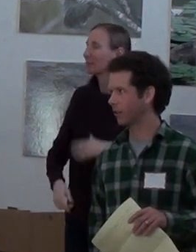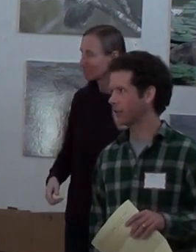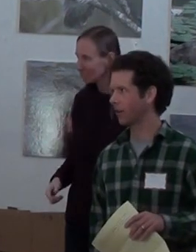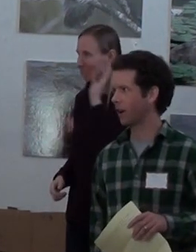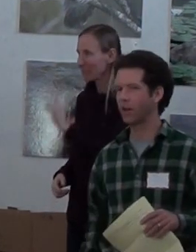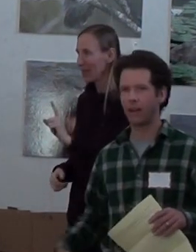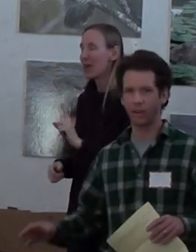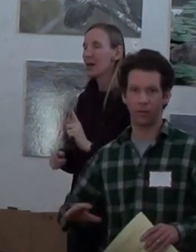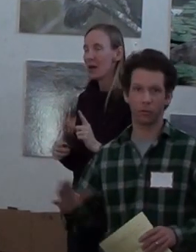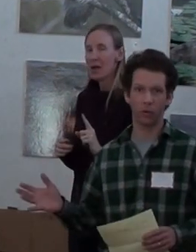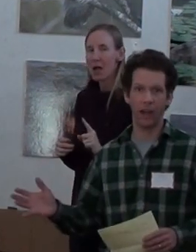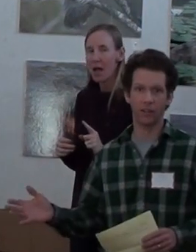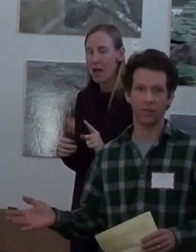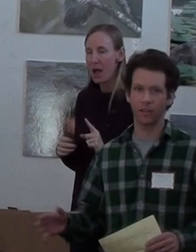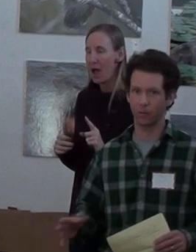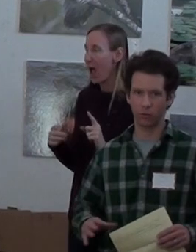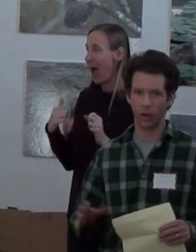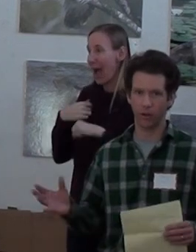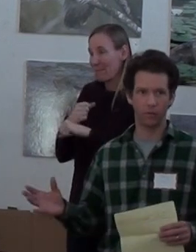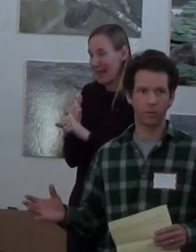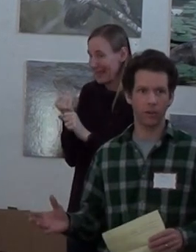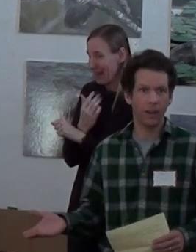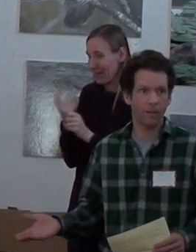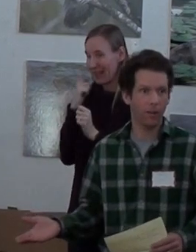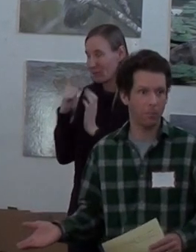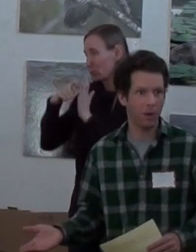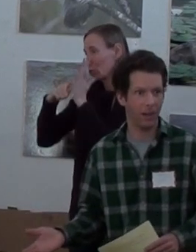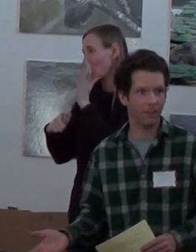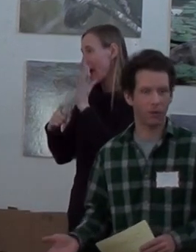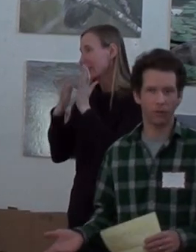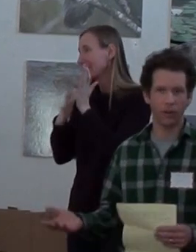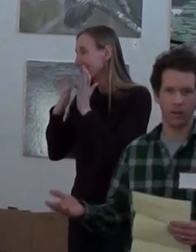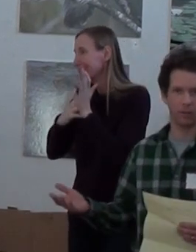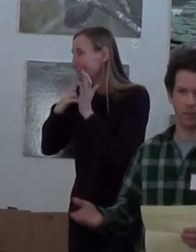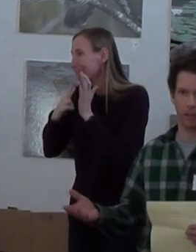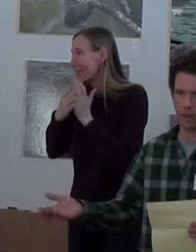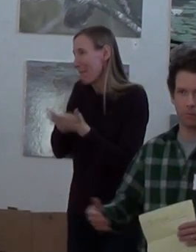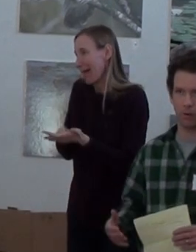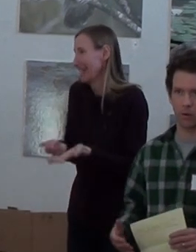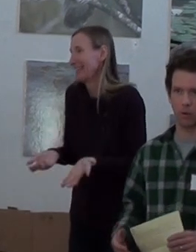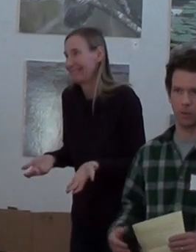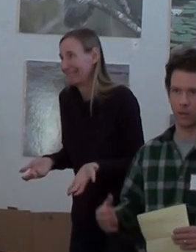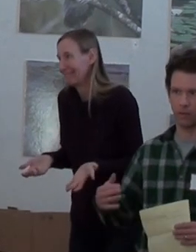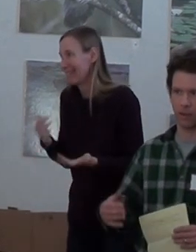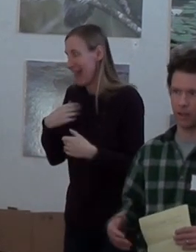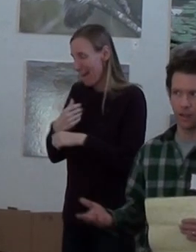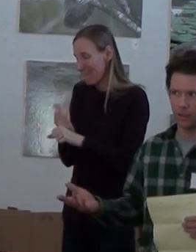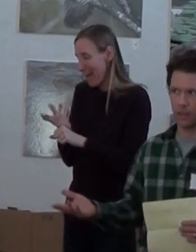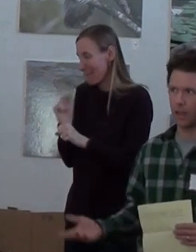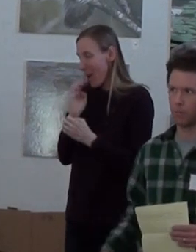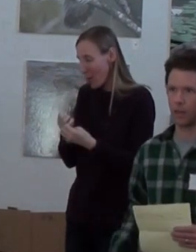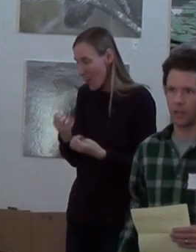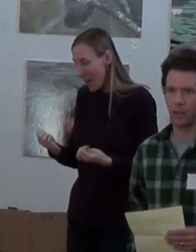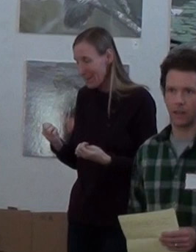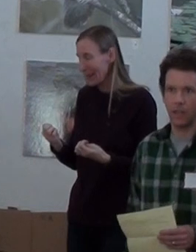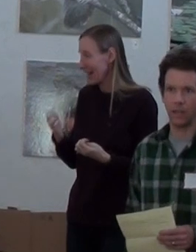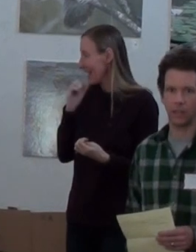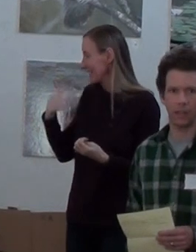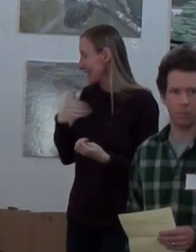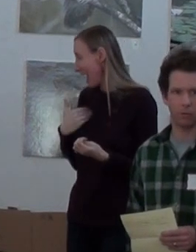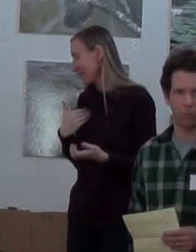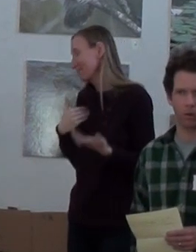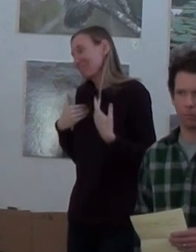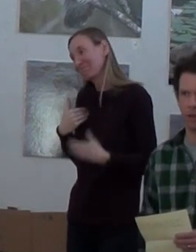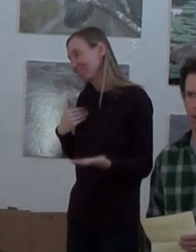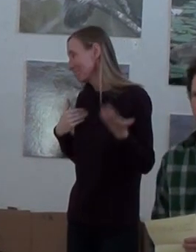getting into this, I made everything from scratch. Everything was started because I didn't have a lot of money. So I started everything. I made my own equipment. And if I didn't have money, then I didn't get